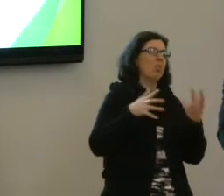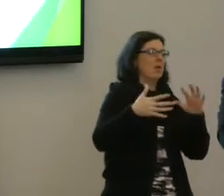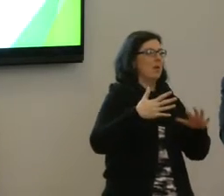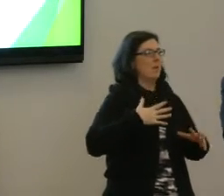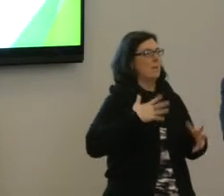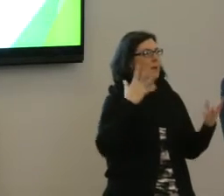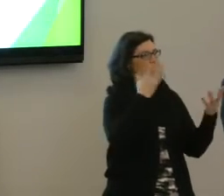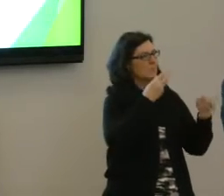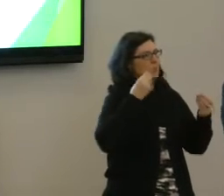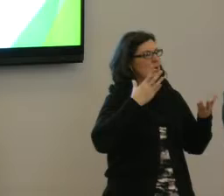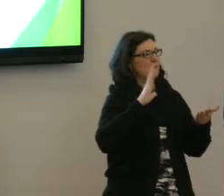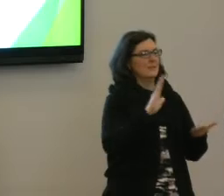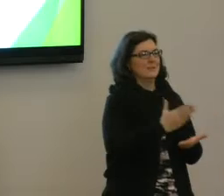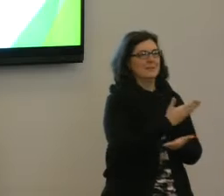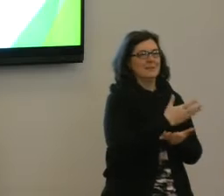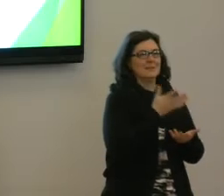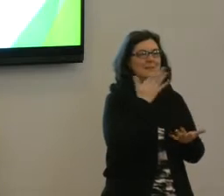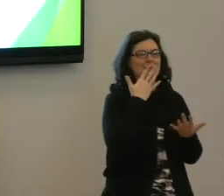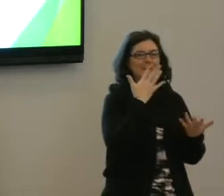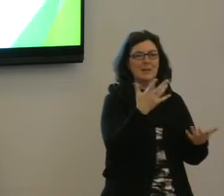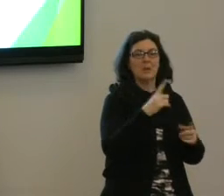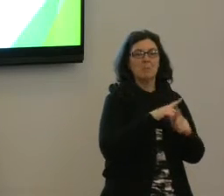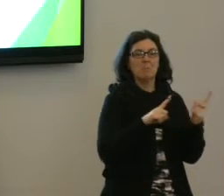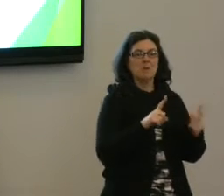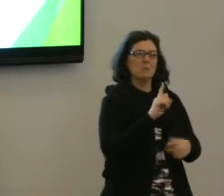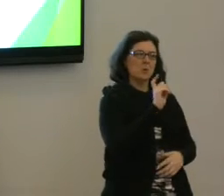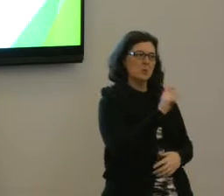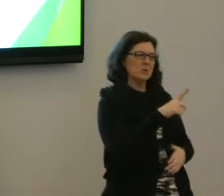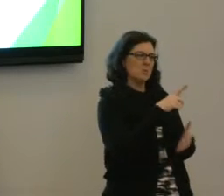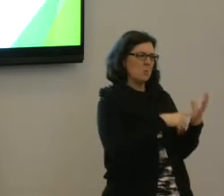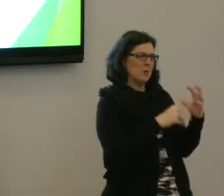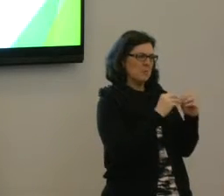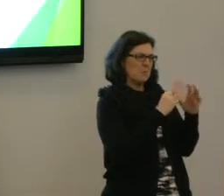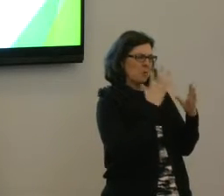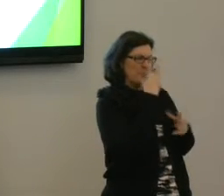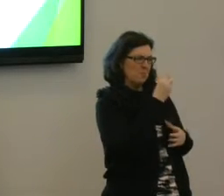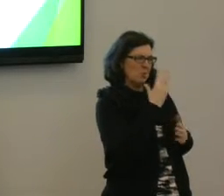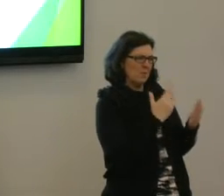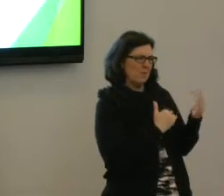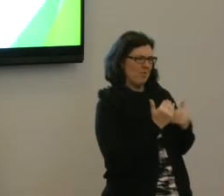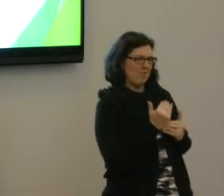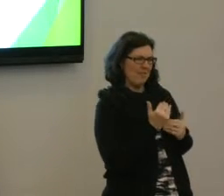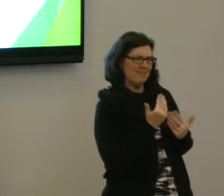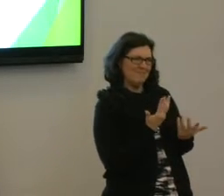and singing. And the question had to be, what's more beautiful than,